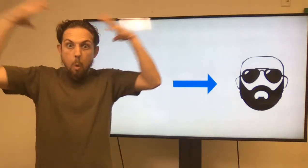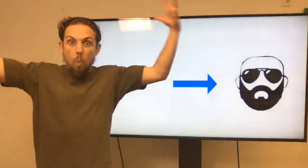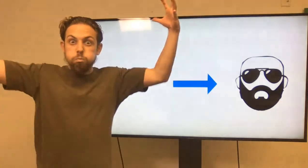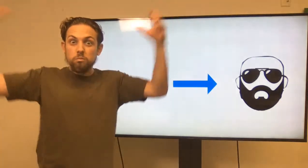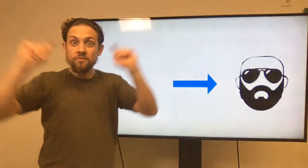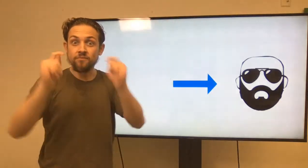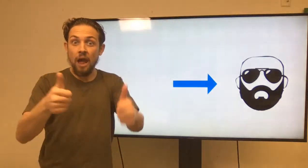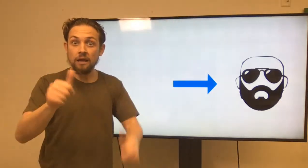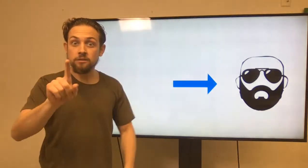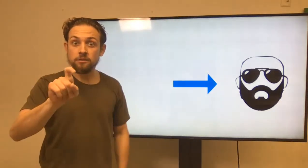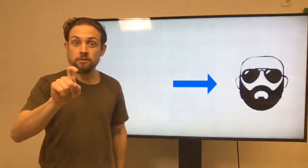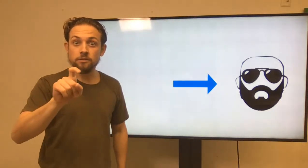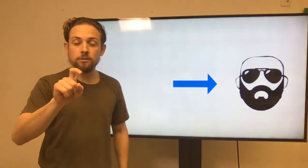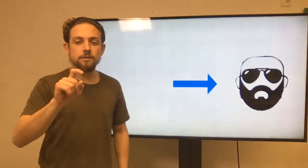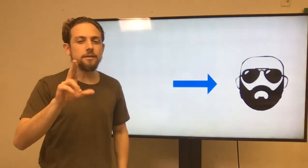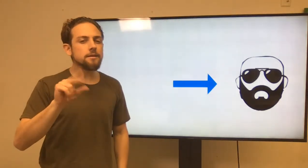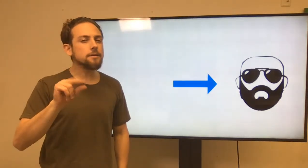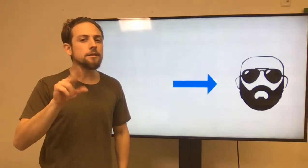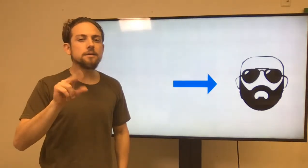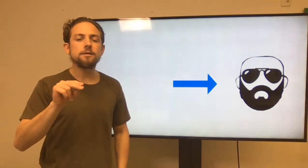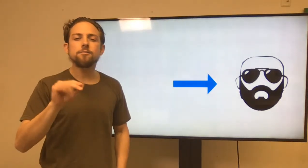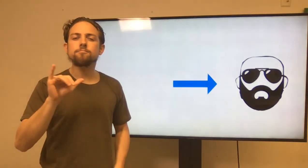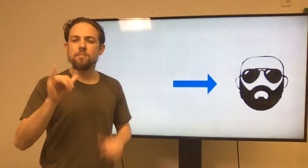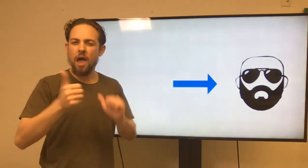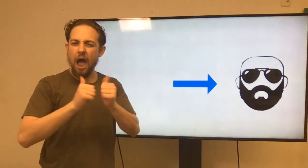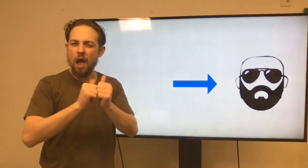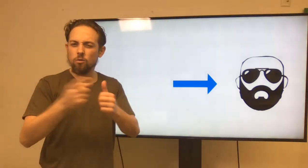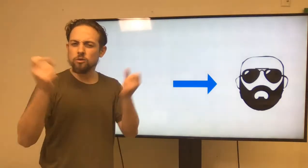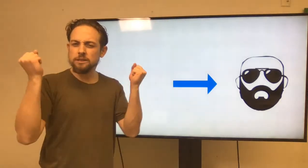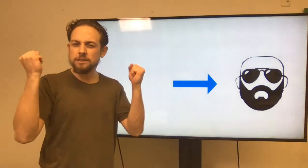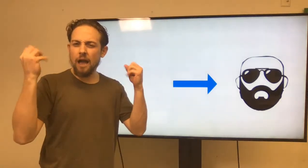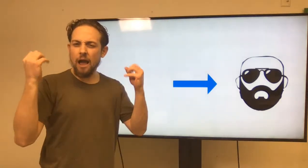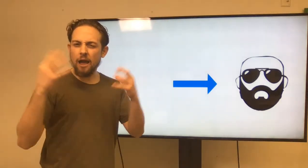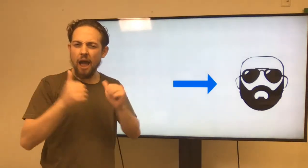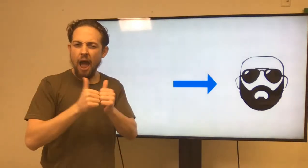Are they going to grow a full head of hair overnight? No, of course they won't.